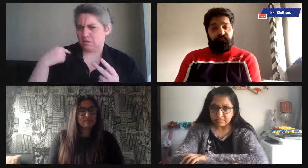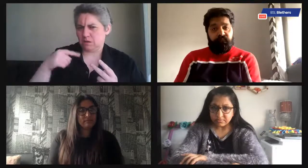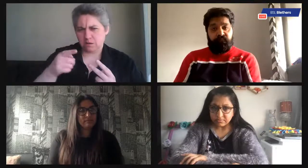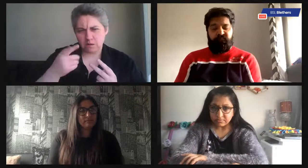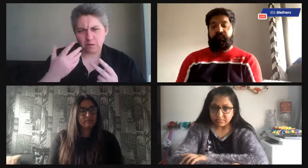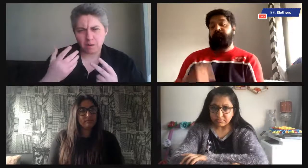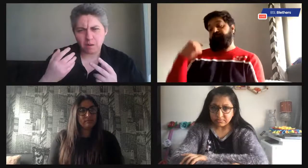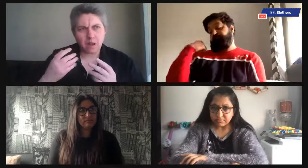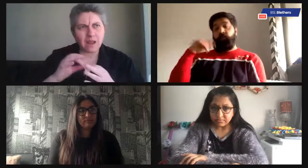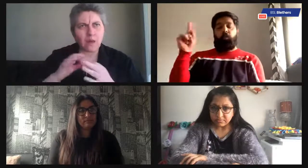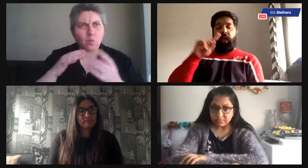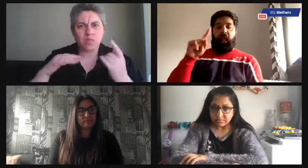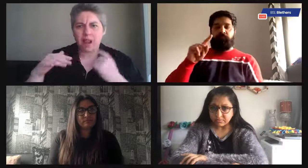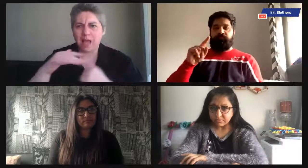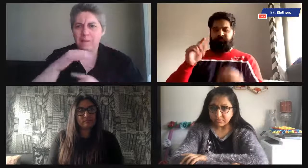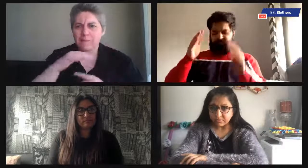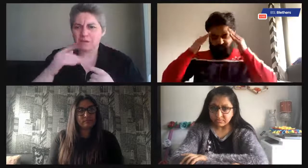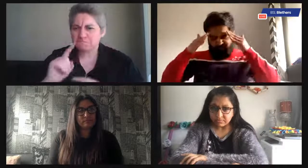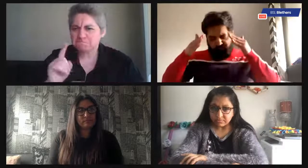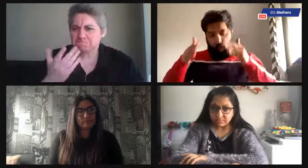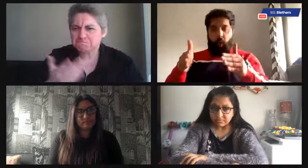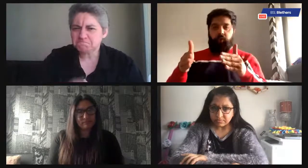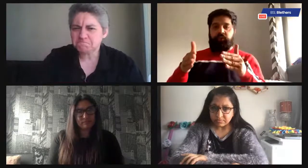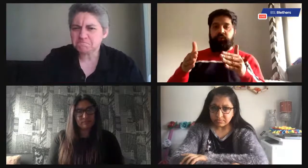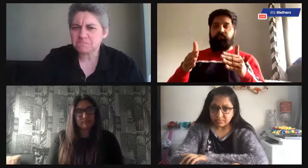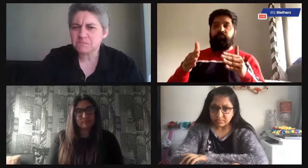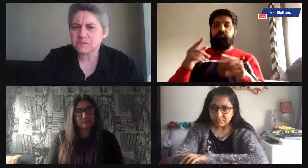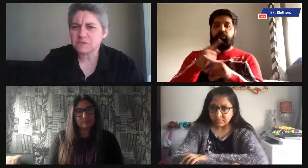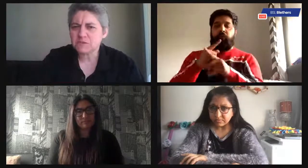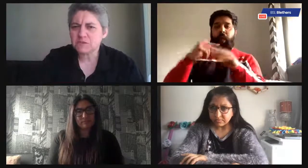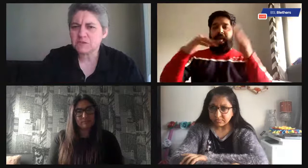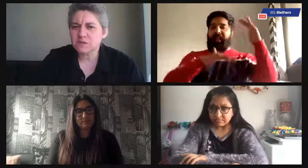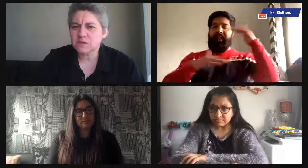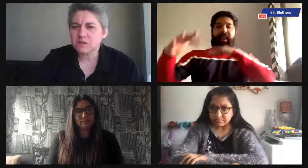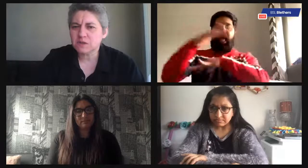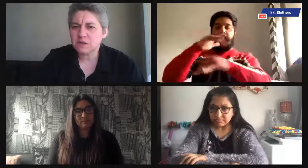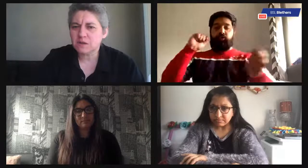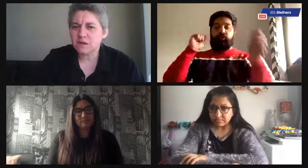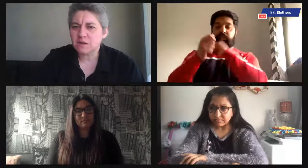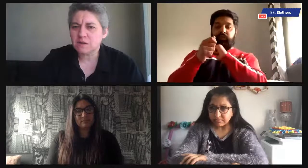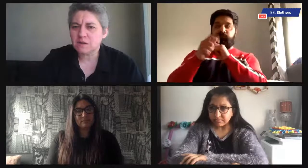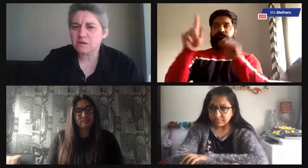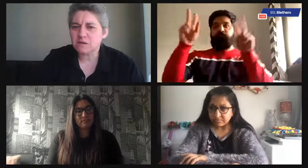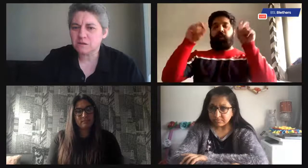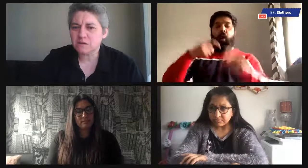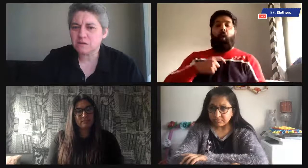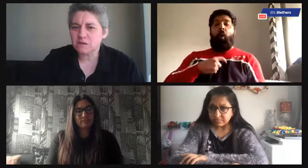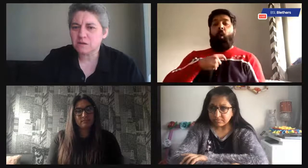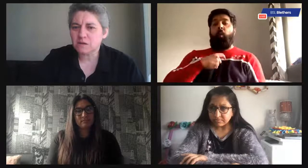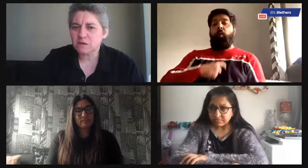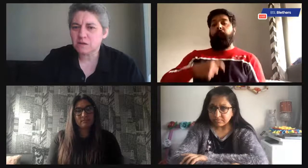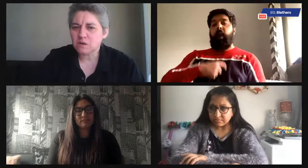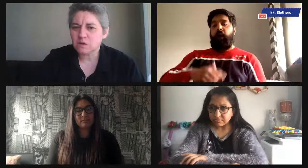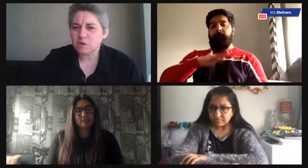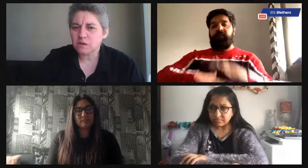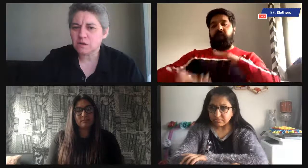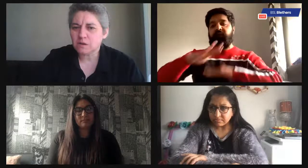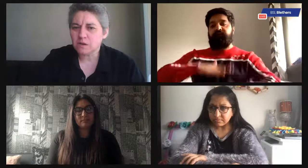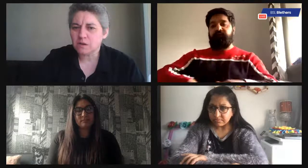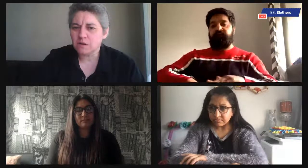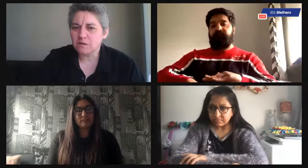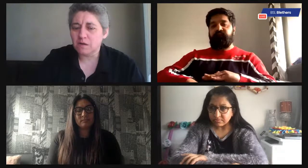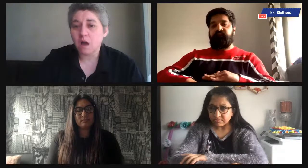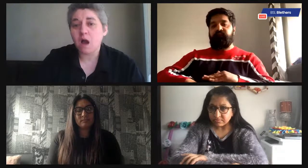educating people and terms as well. So what have you been doing in the climate? Well, what we're focusing on is